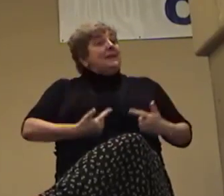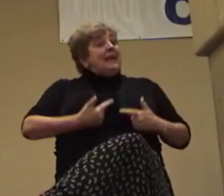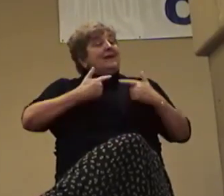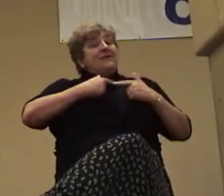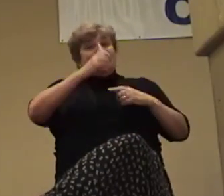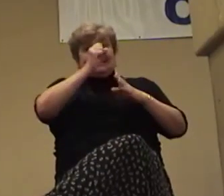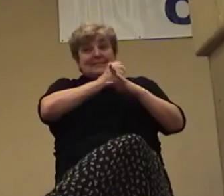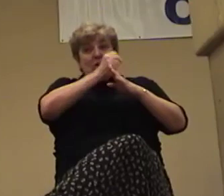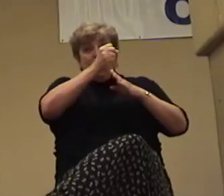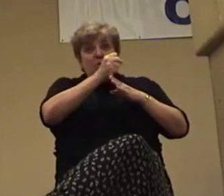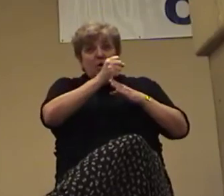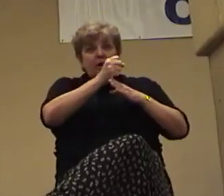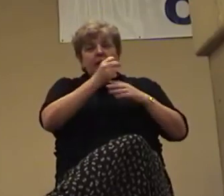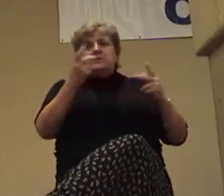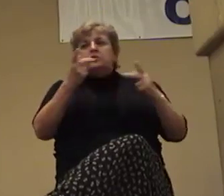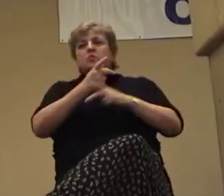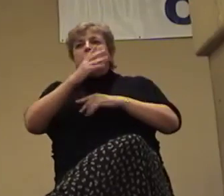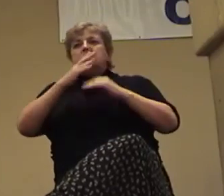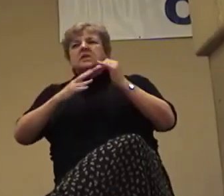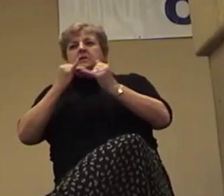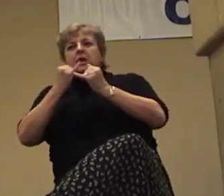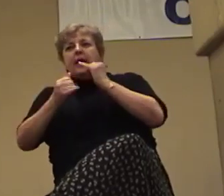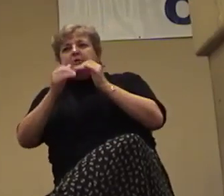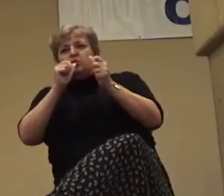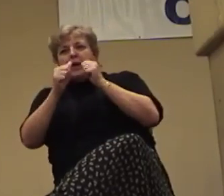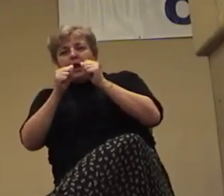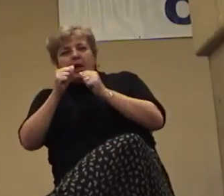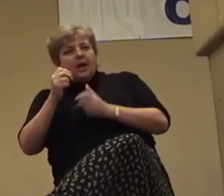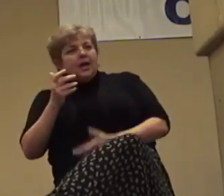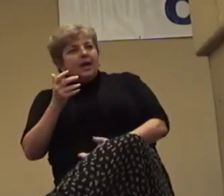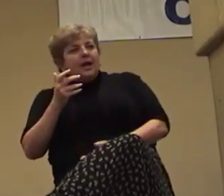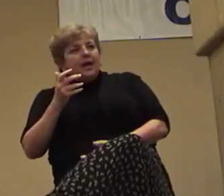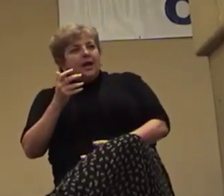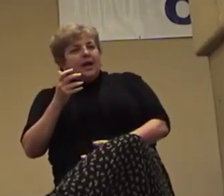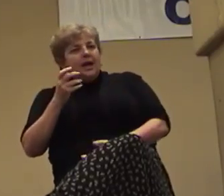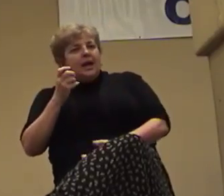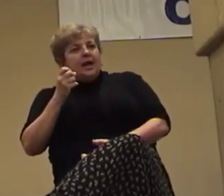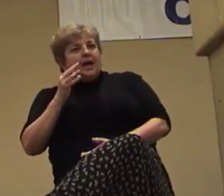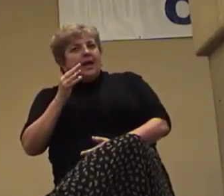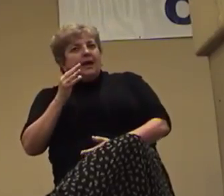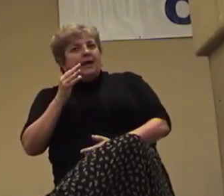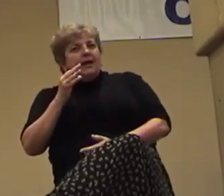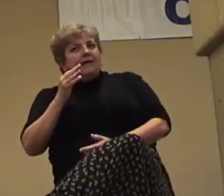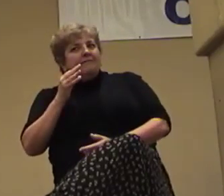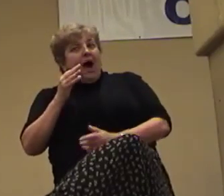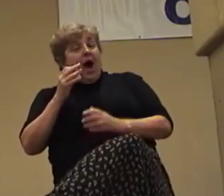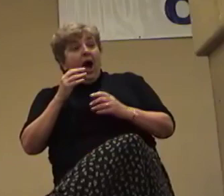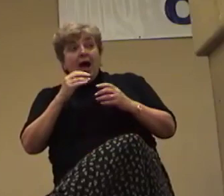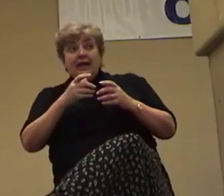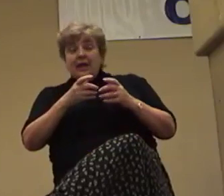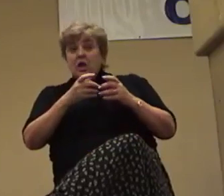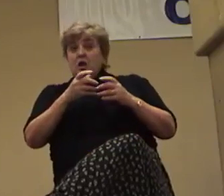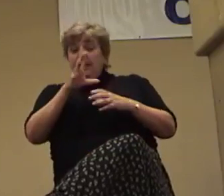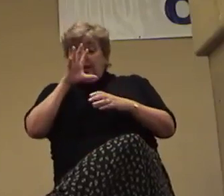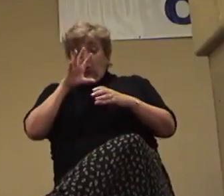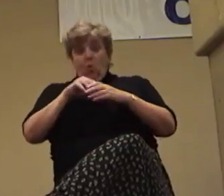incredibly vital that I stay in this process and that I incorporate that 10-step into my life, because what happens is my